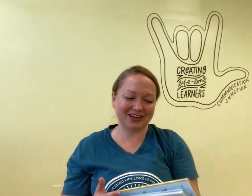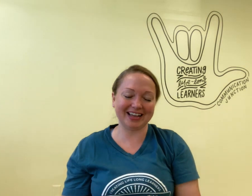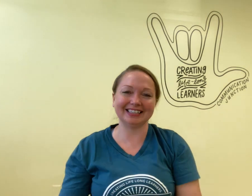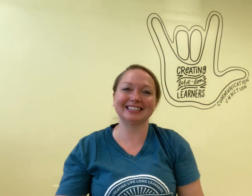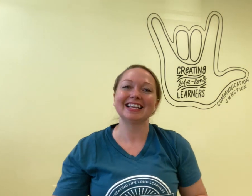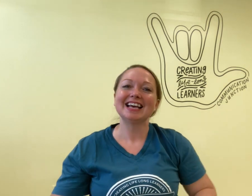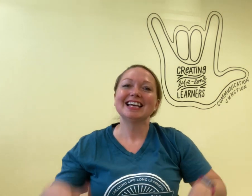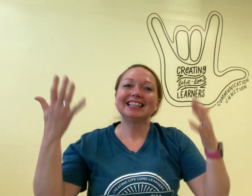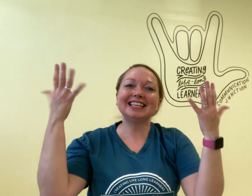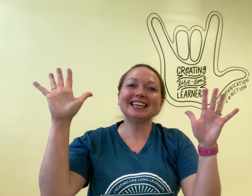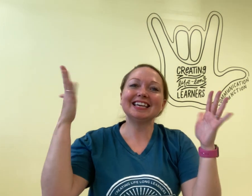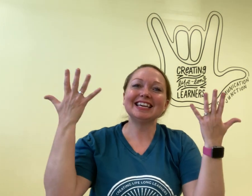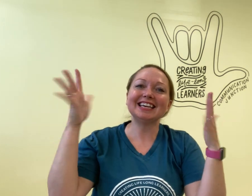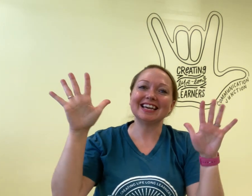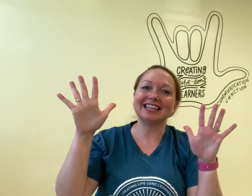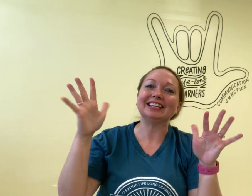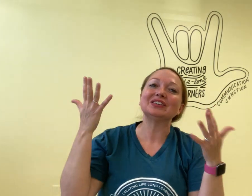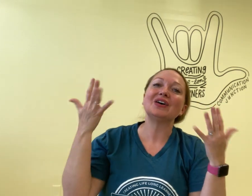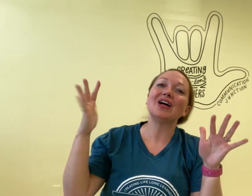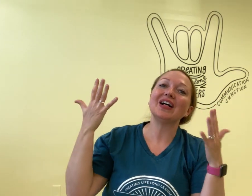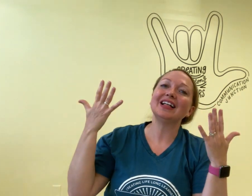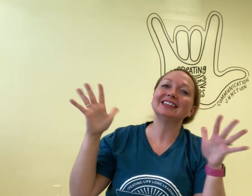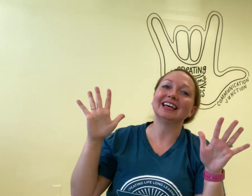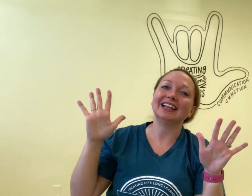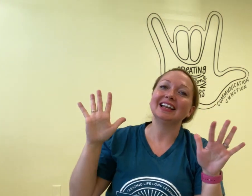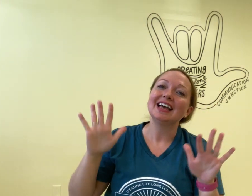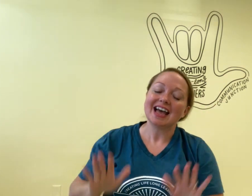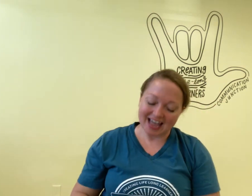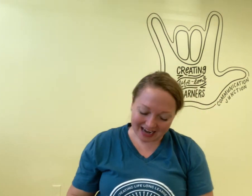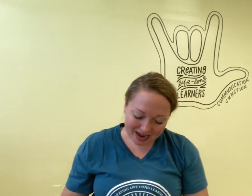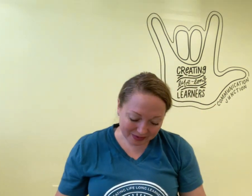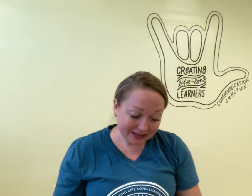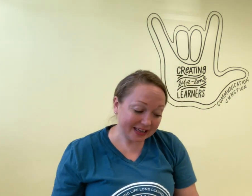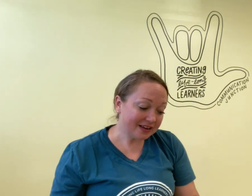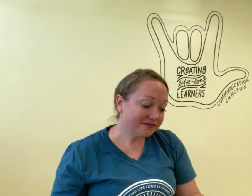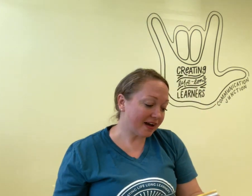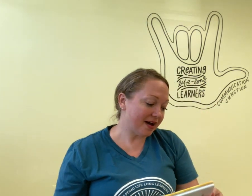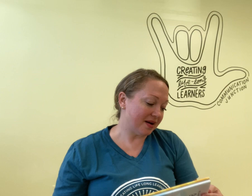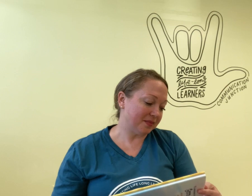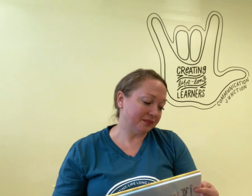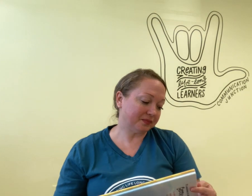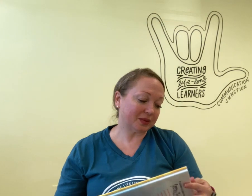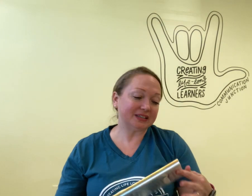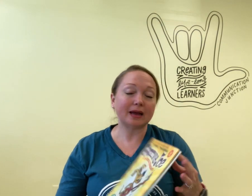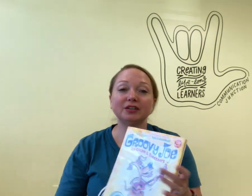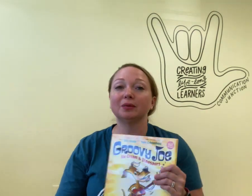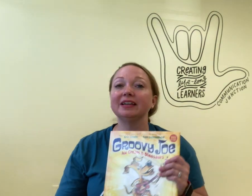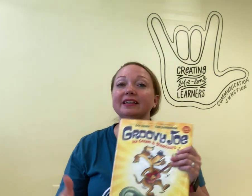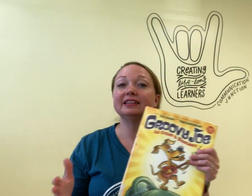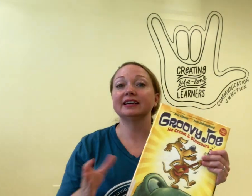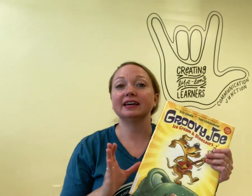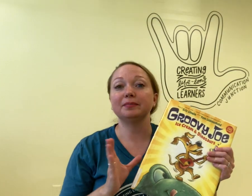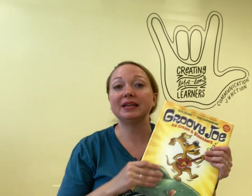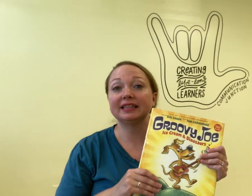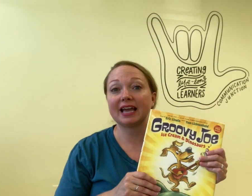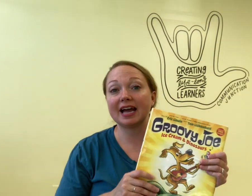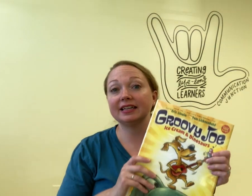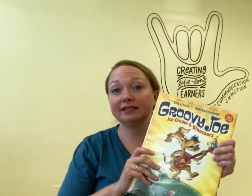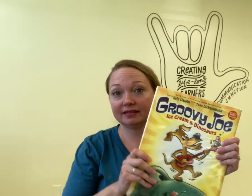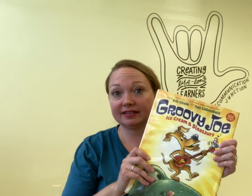friends. The end, all done. And I believe Miss Abby told me the Pete the Cat, same